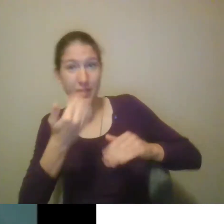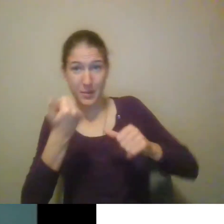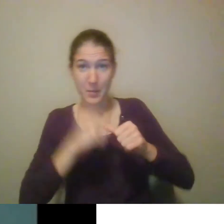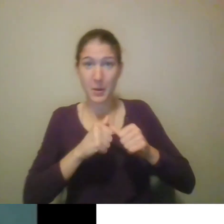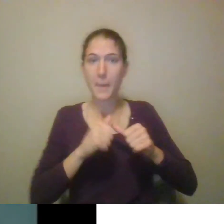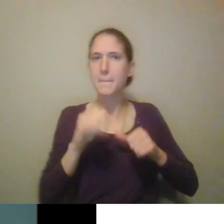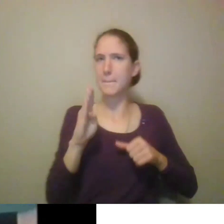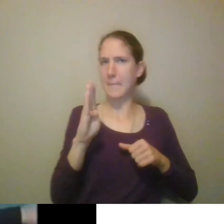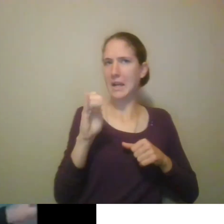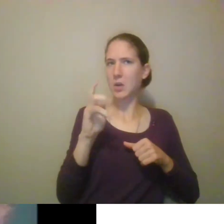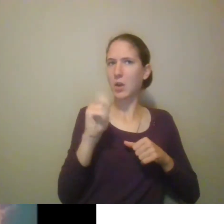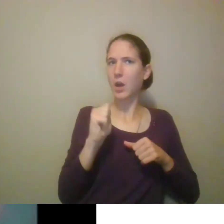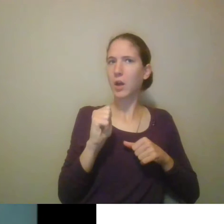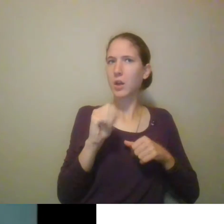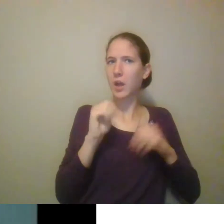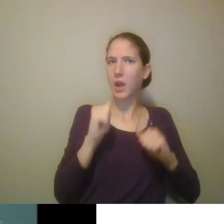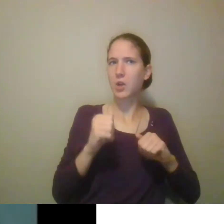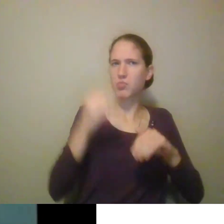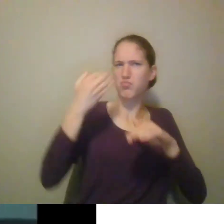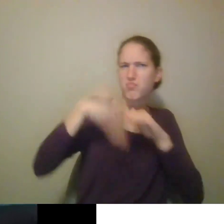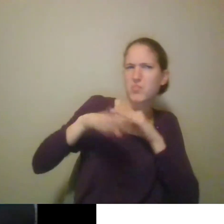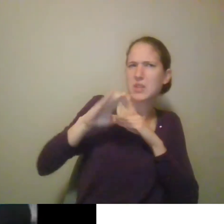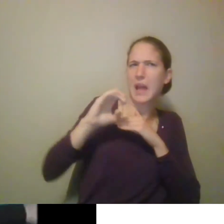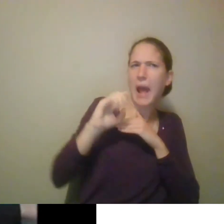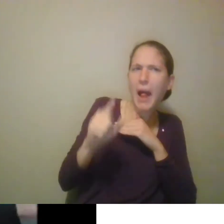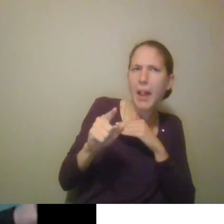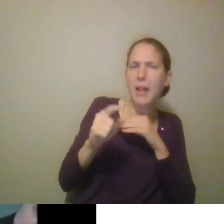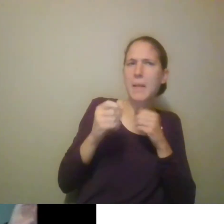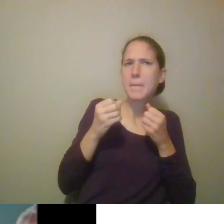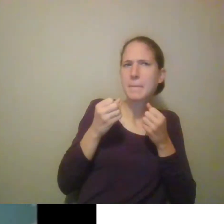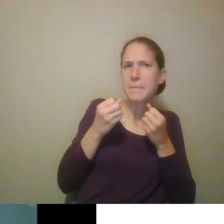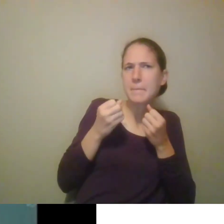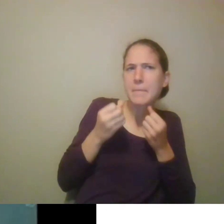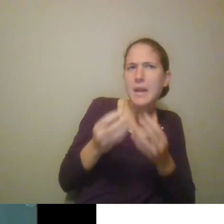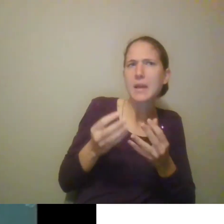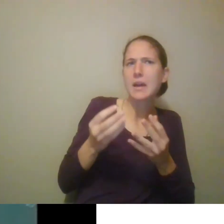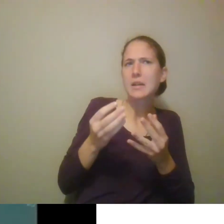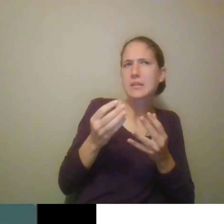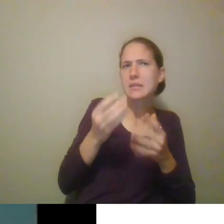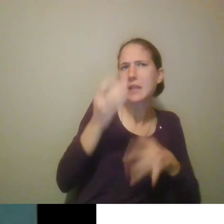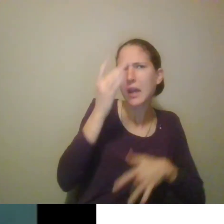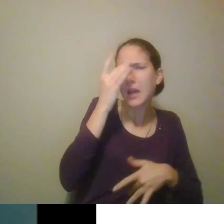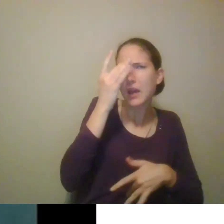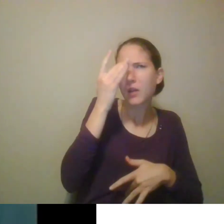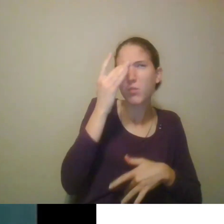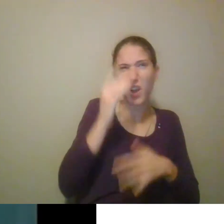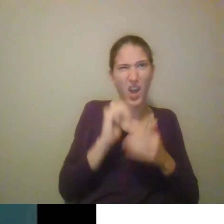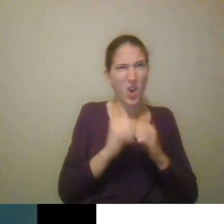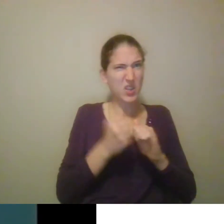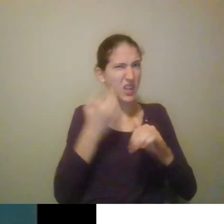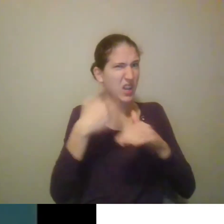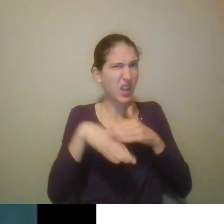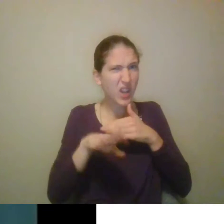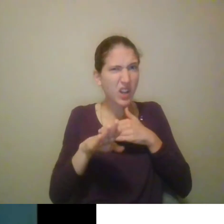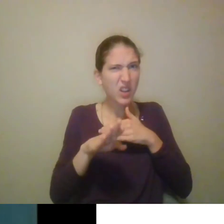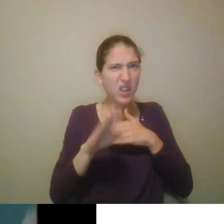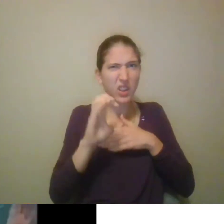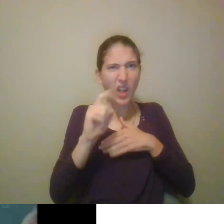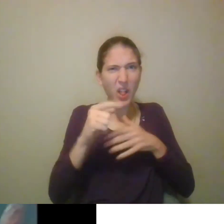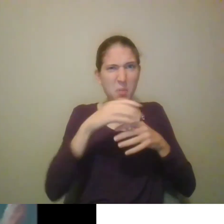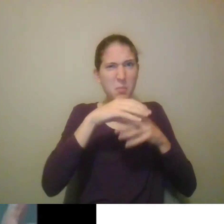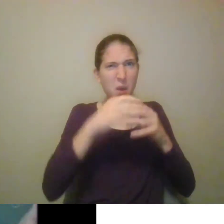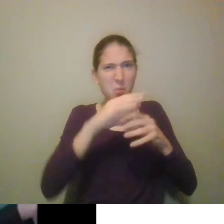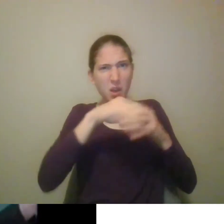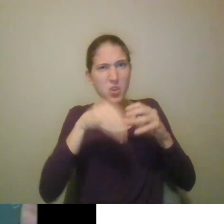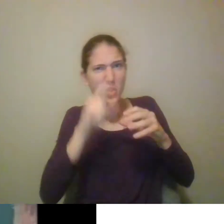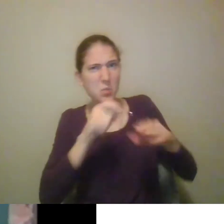us to get disease and to get sick. How can we get sick if the cell membrane is supposed to keep them out? Well, unfortunately,